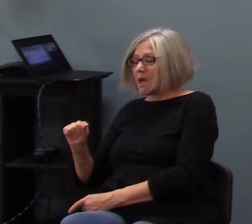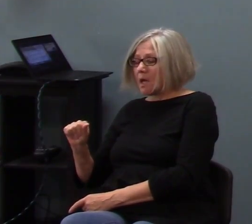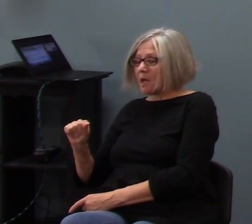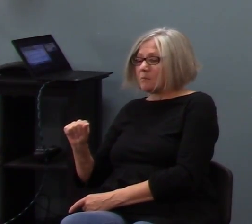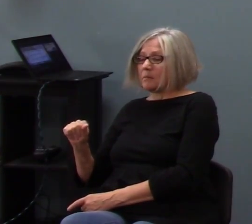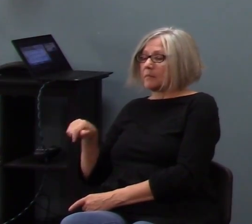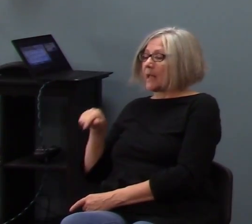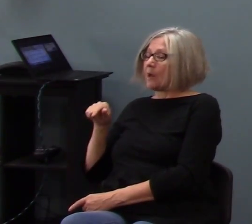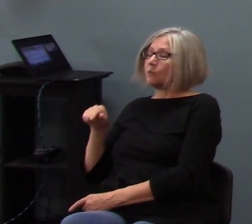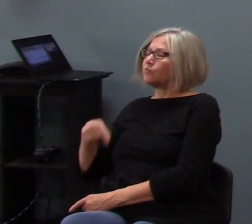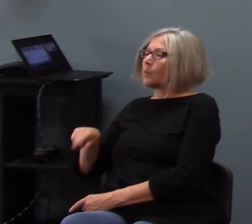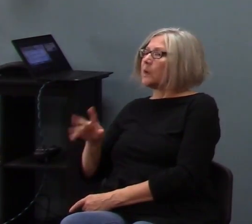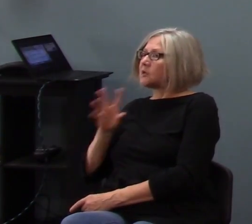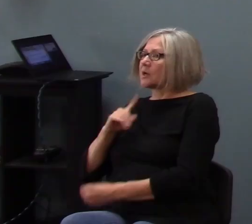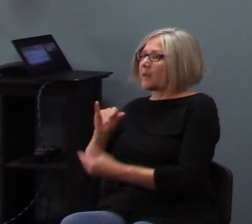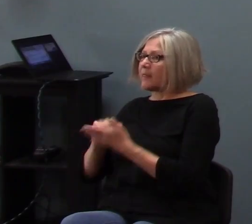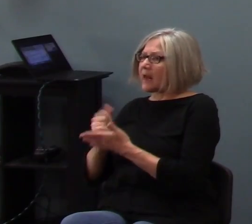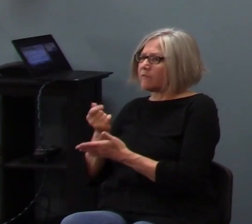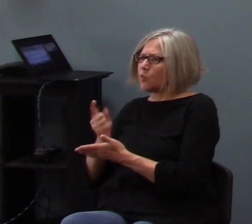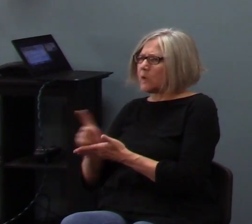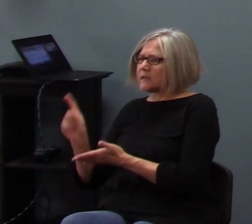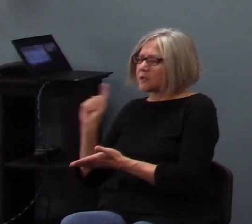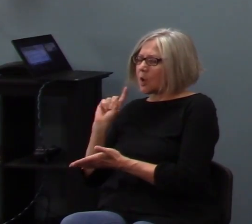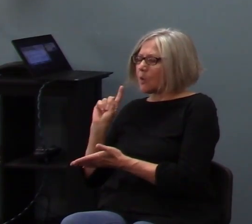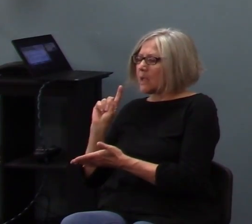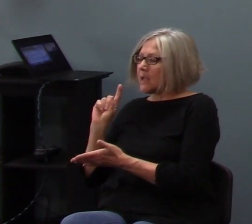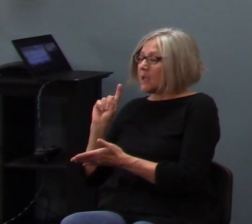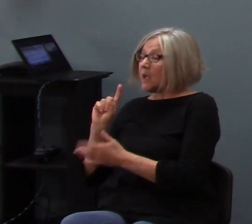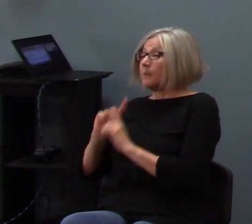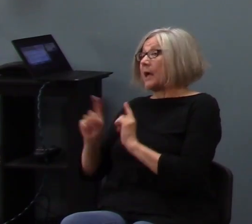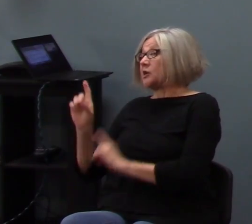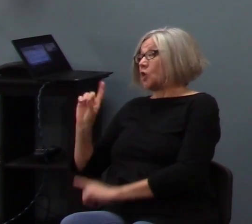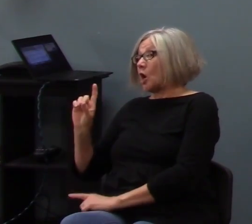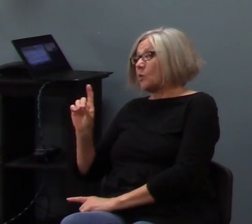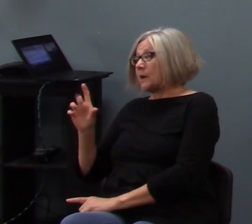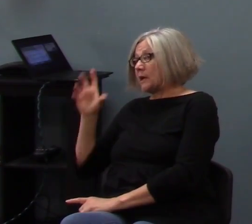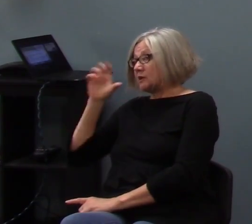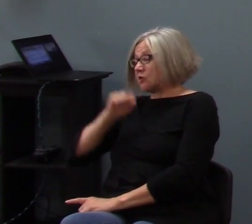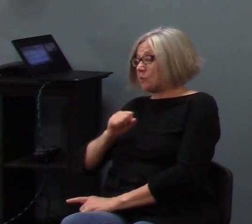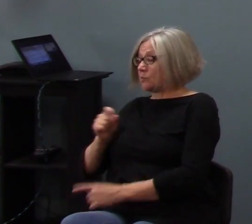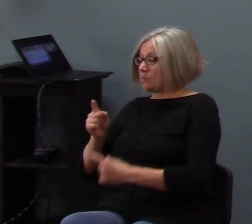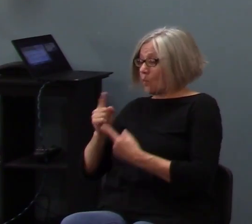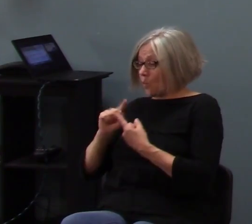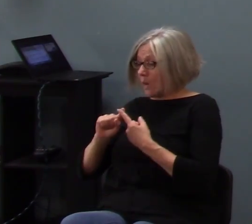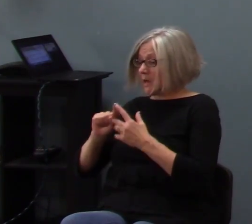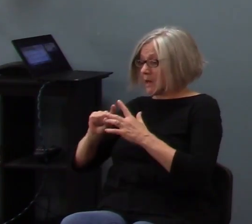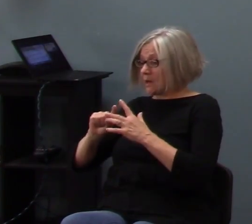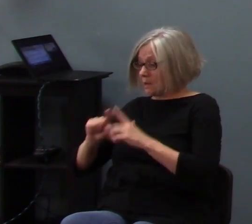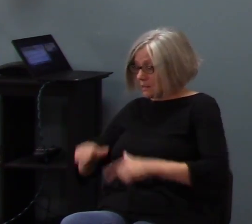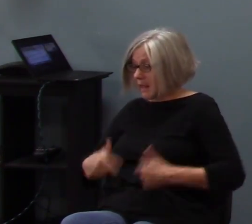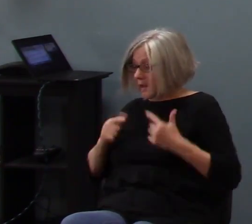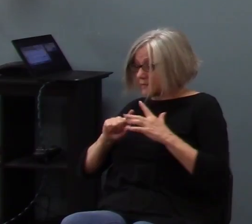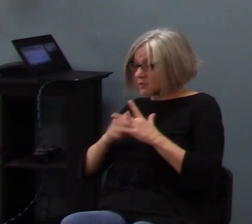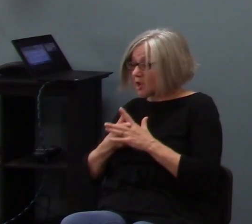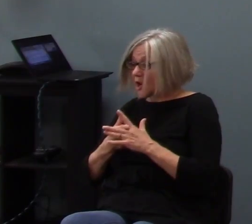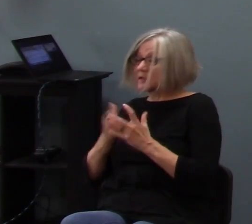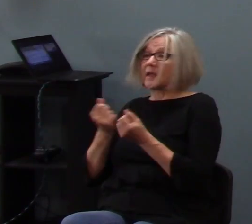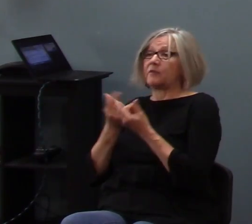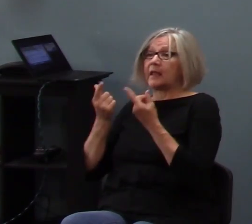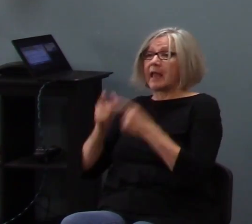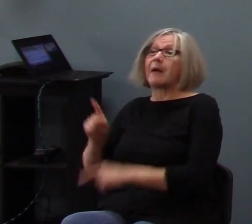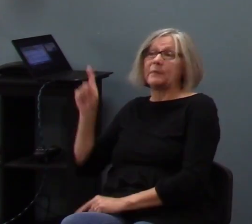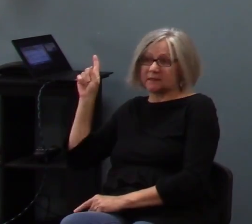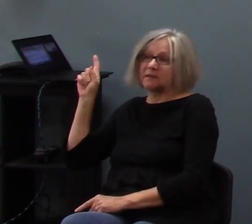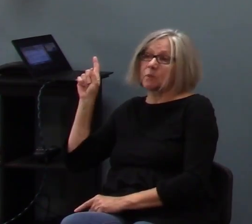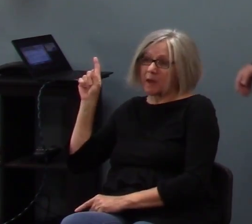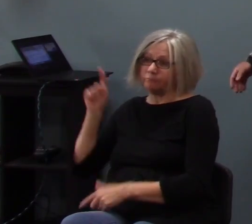ago. But he assumed that once life gets going, that this is how everything happened. Okay?